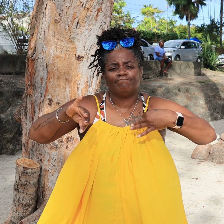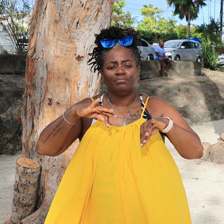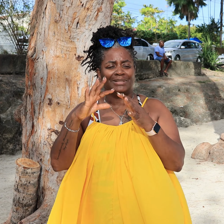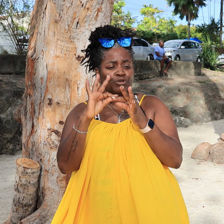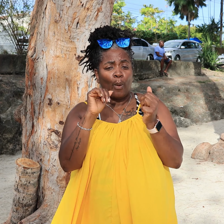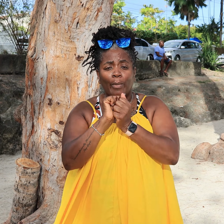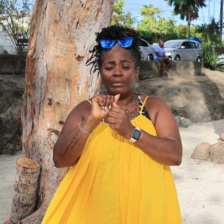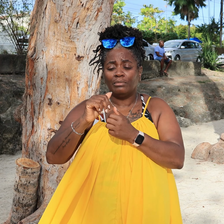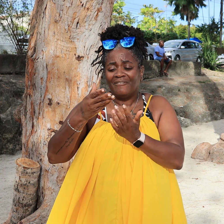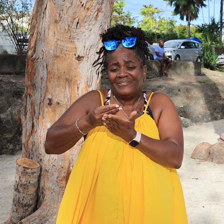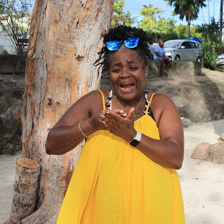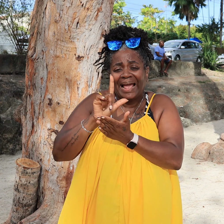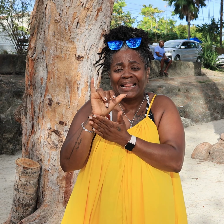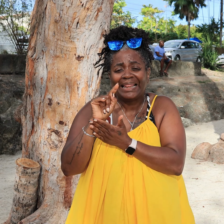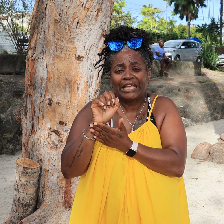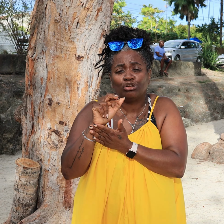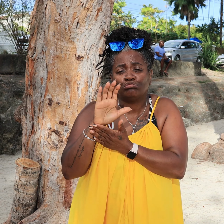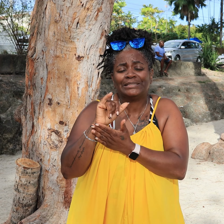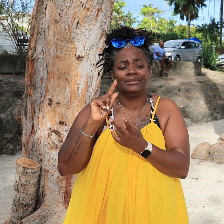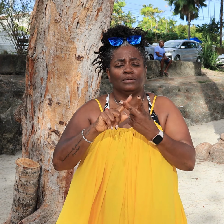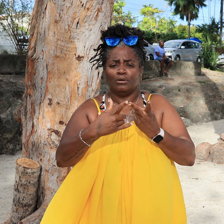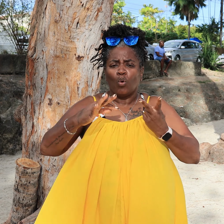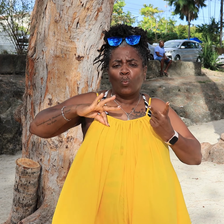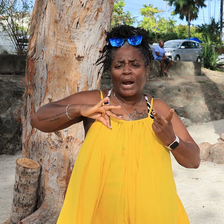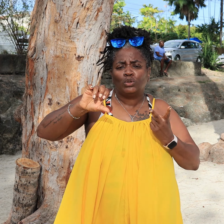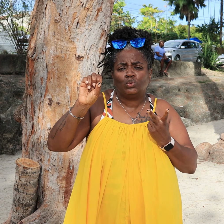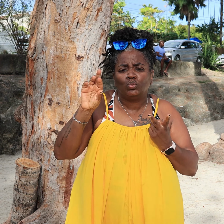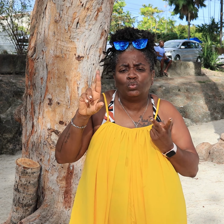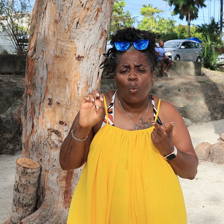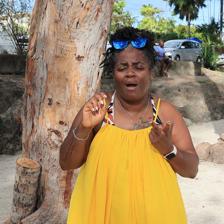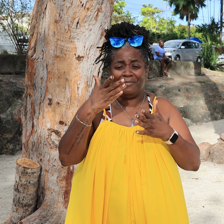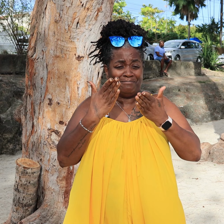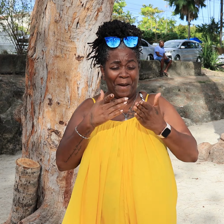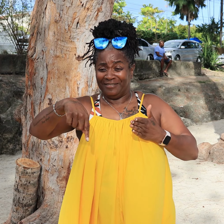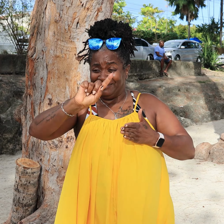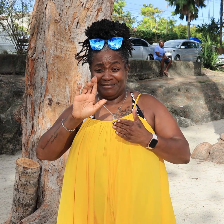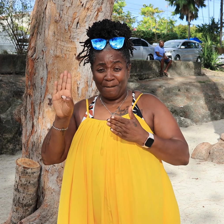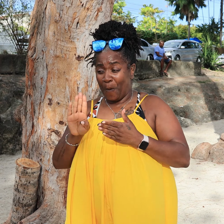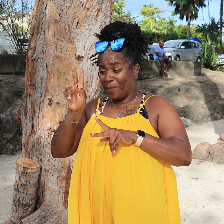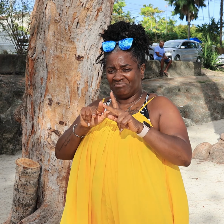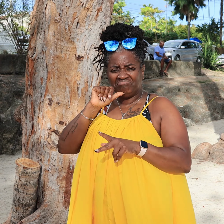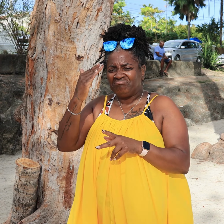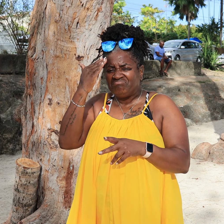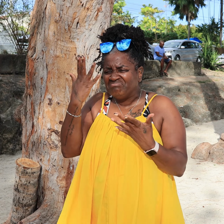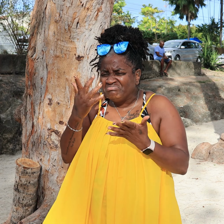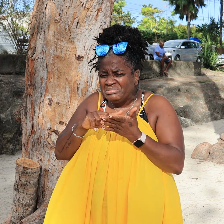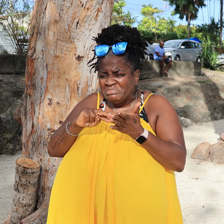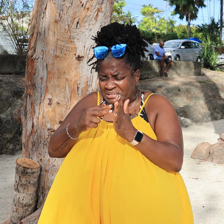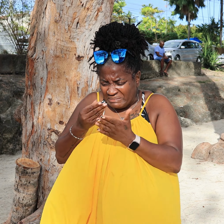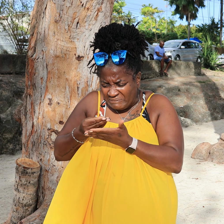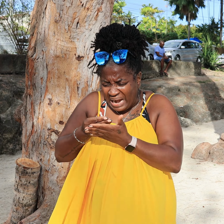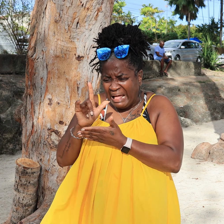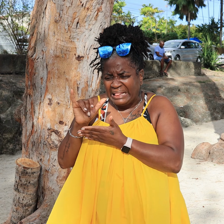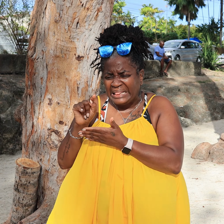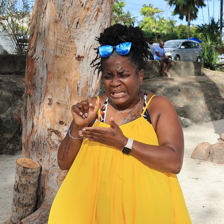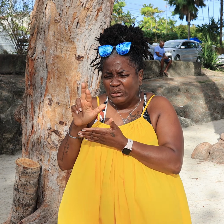explain things about financial literacy, profit score. Maybe deaf persons in Barbados have never heard of